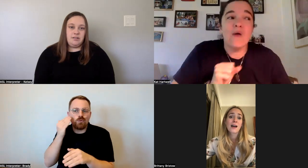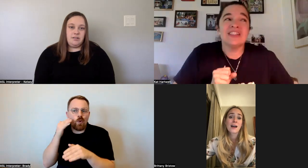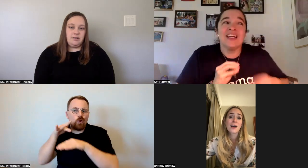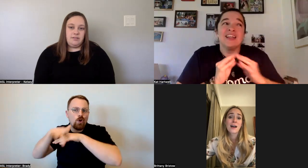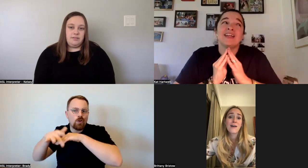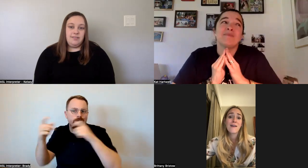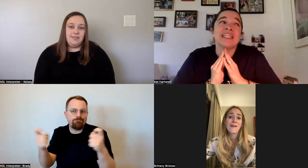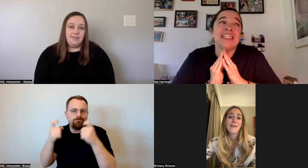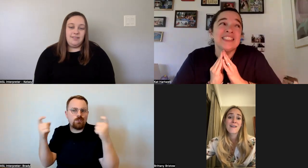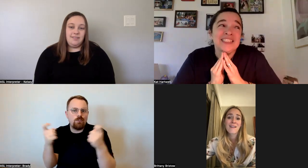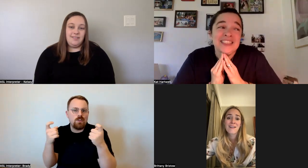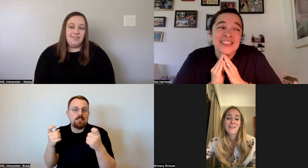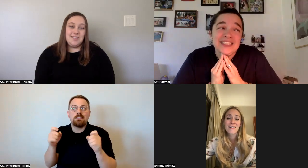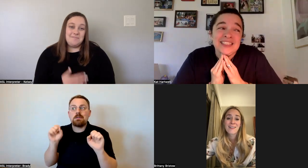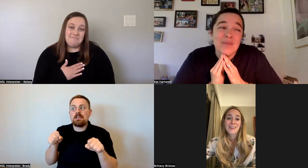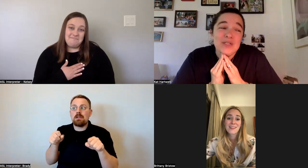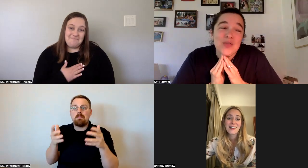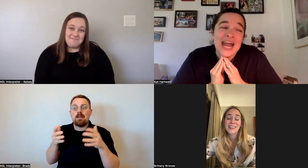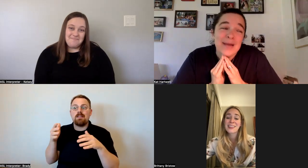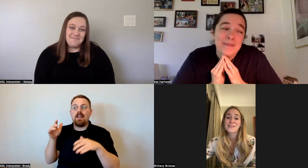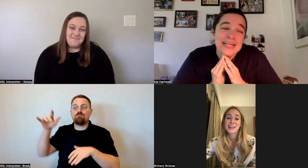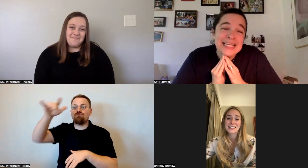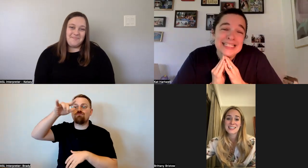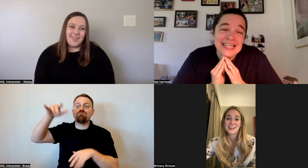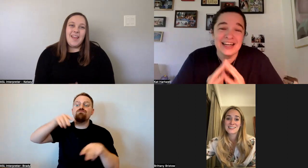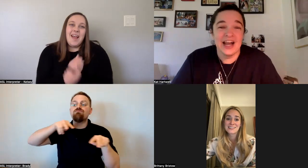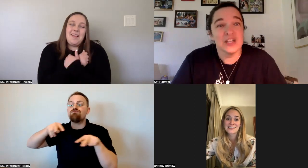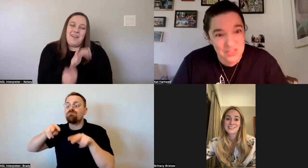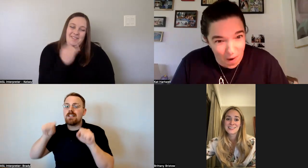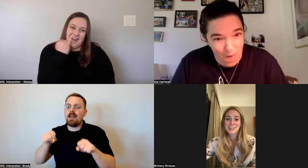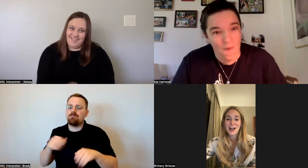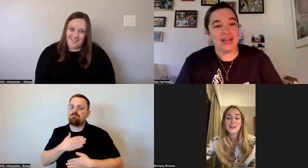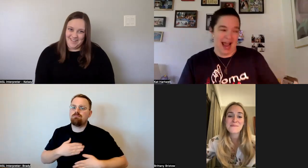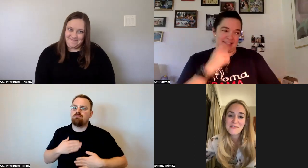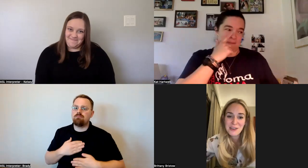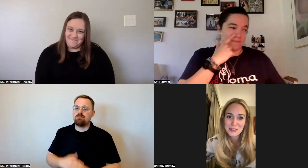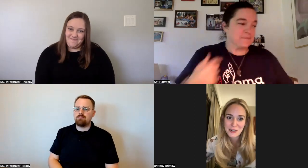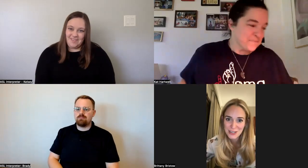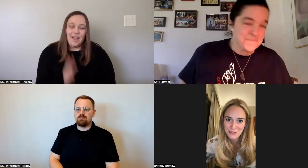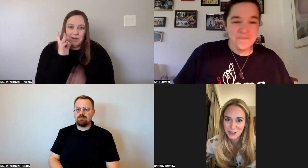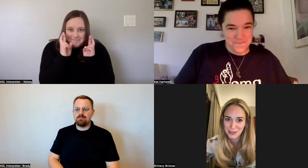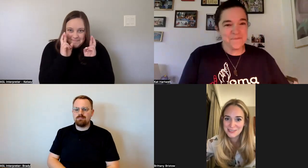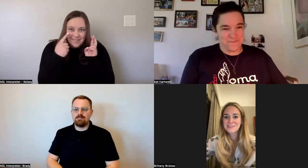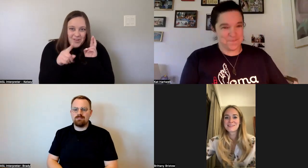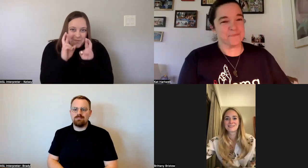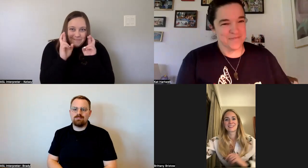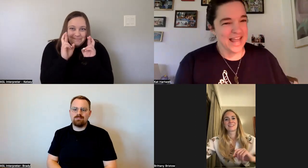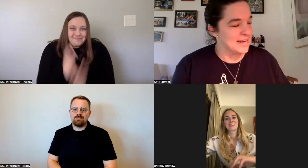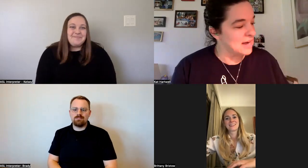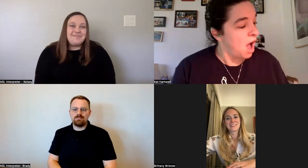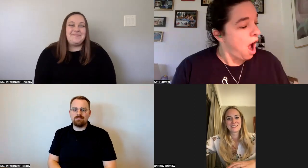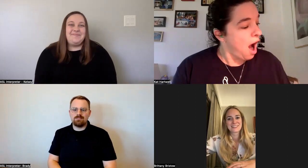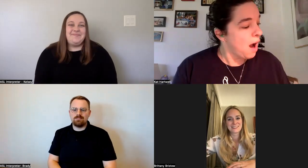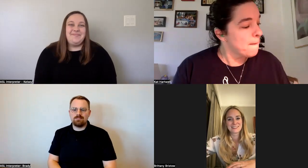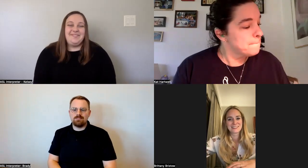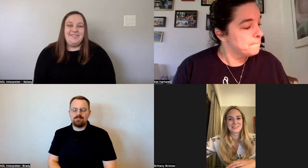over everything. Can we do I that? love that idea. Uh, I'll keep my fingers crossed for you.